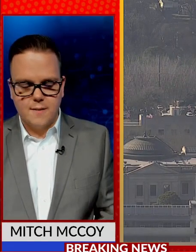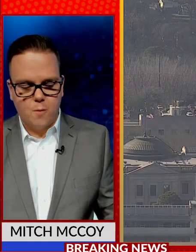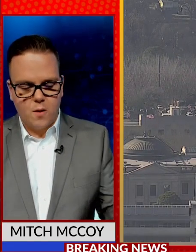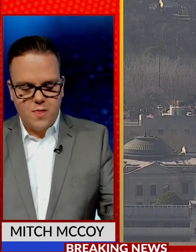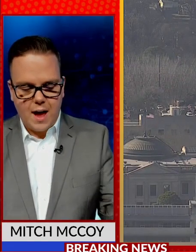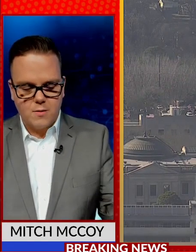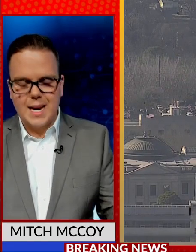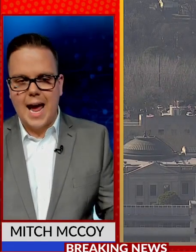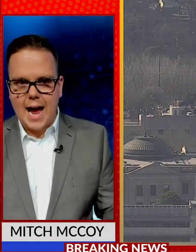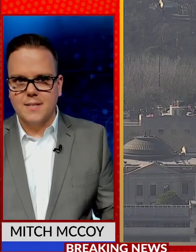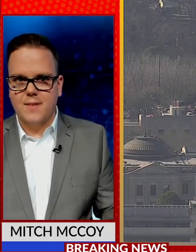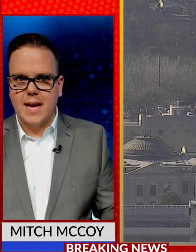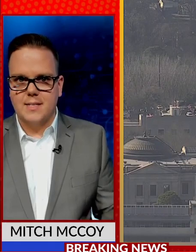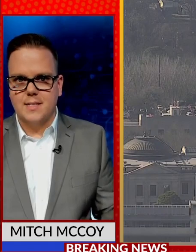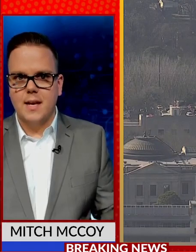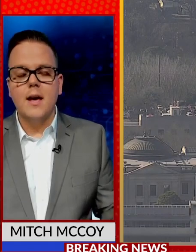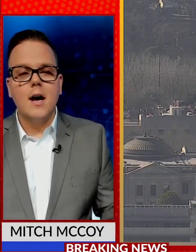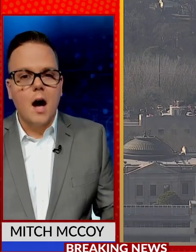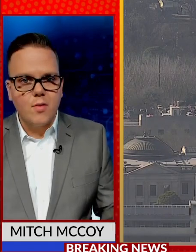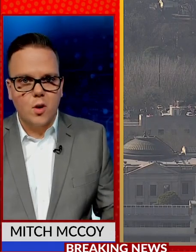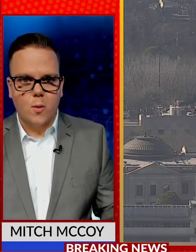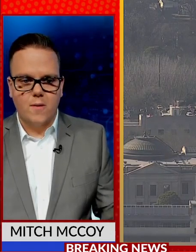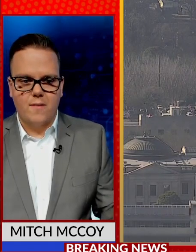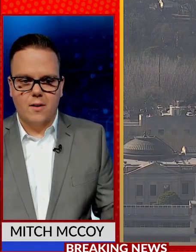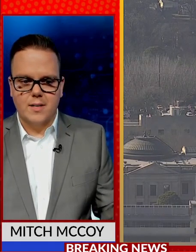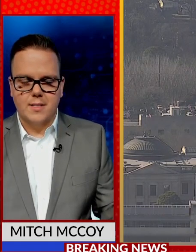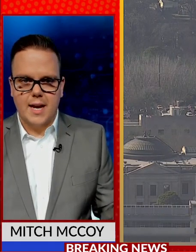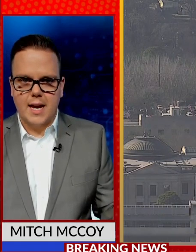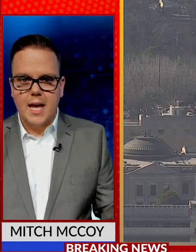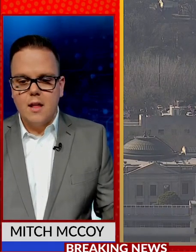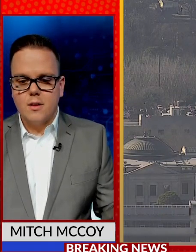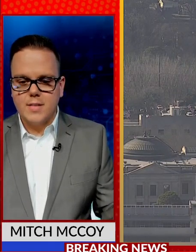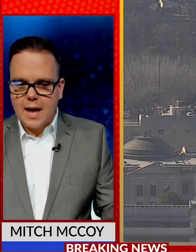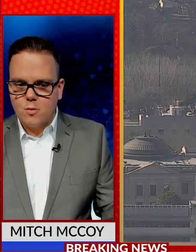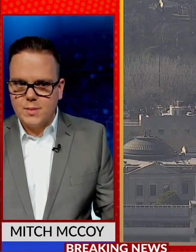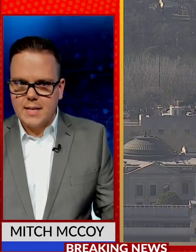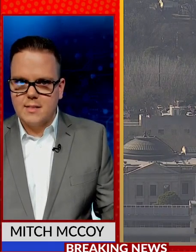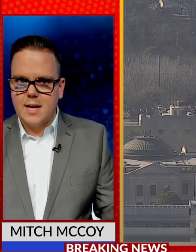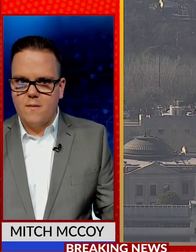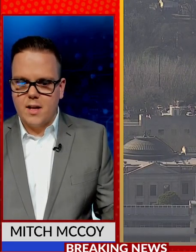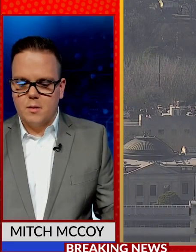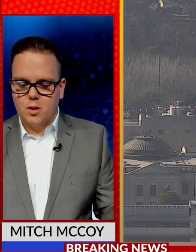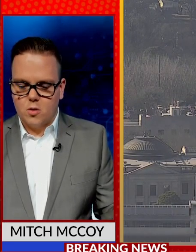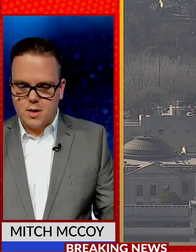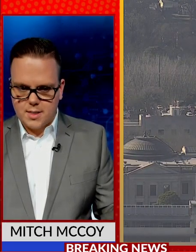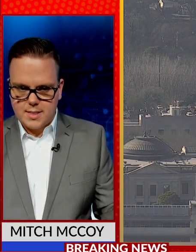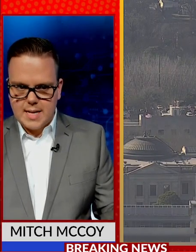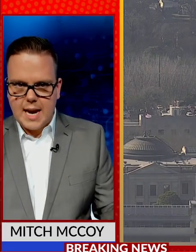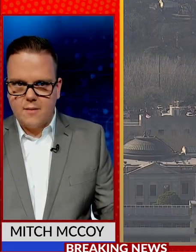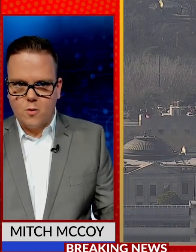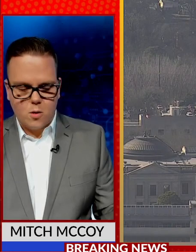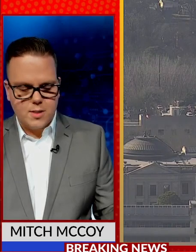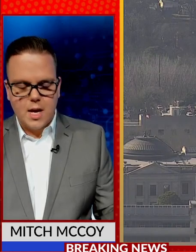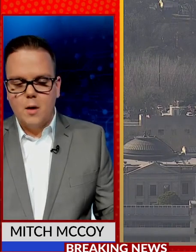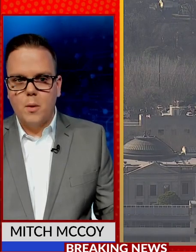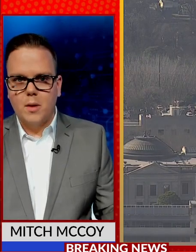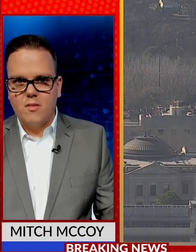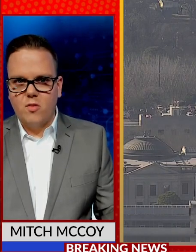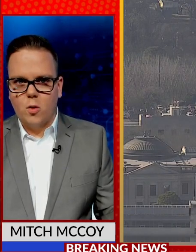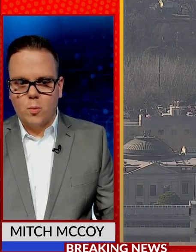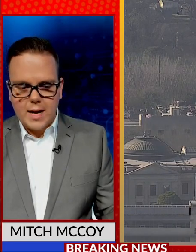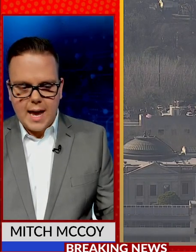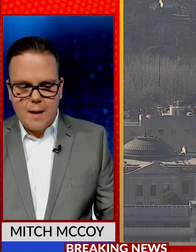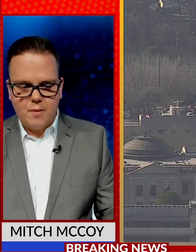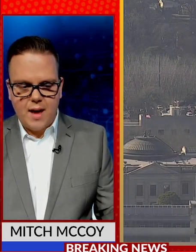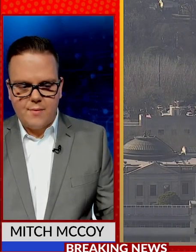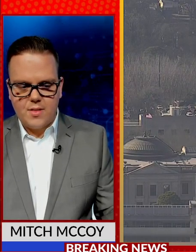than 64,000 active cases of the coronavirus. Again, those at-home tests now available across the state. Of course, we will have a